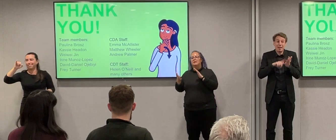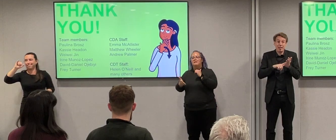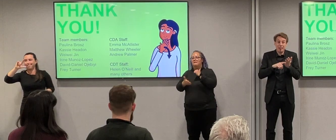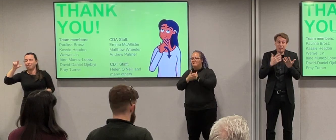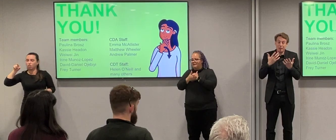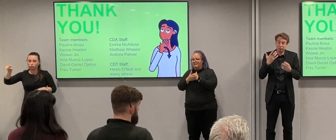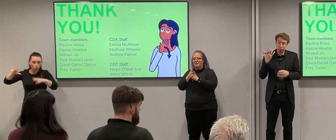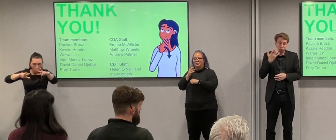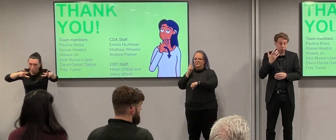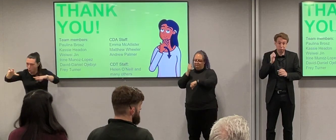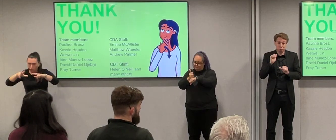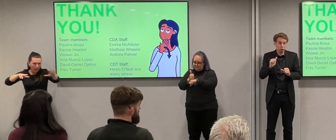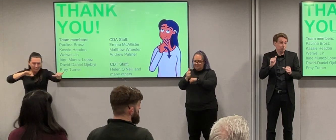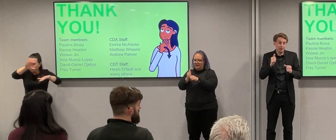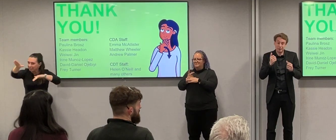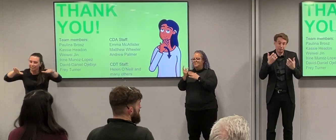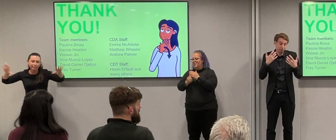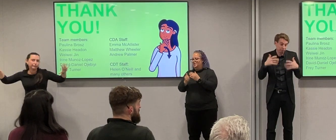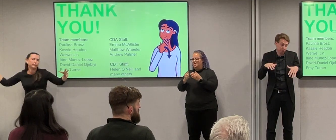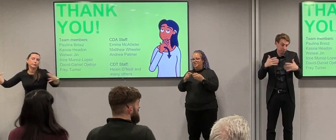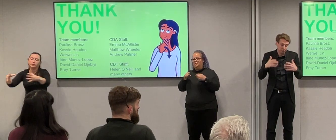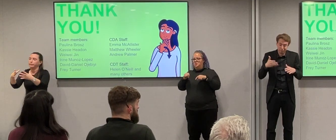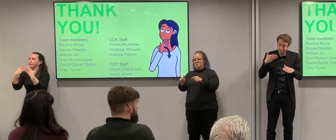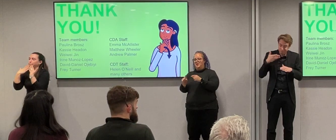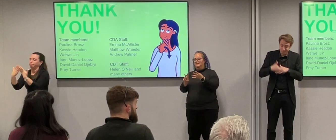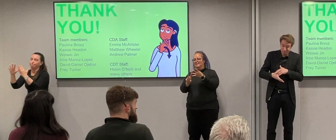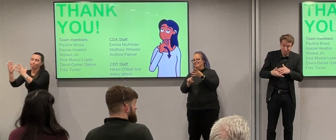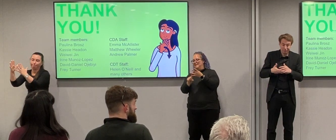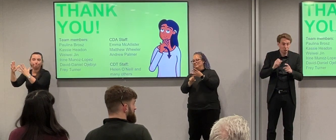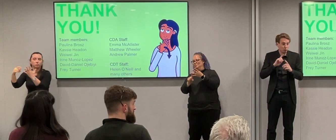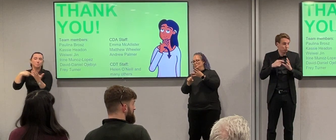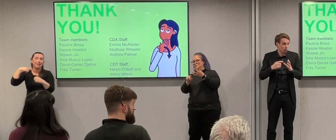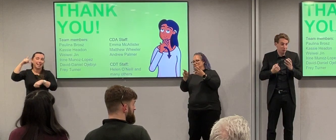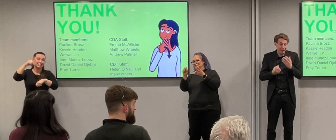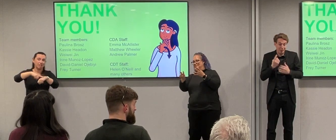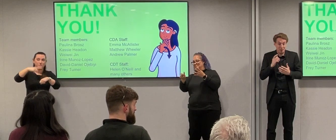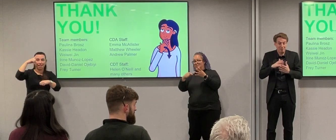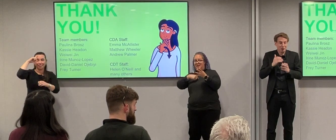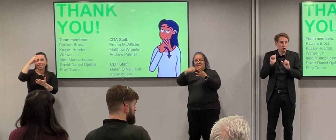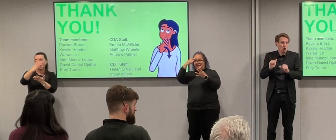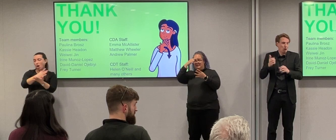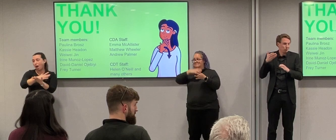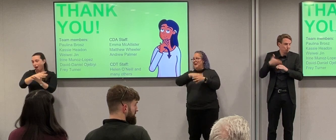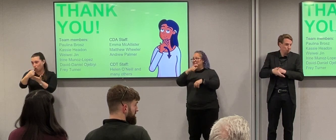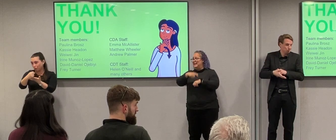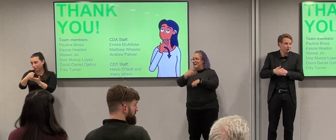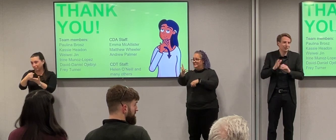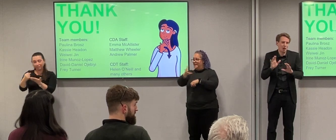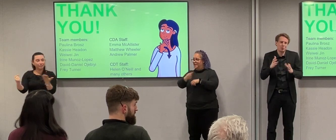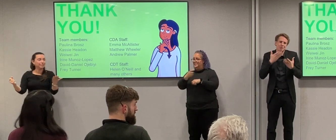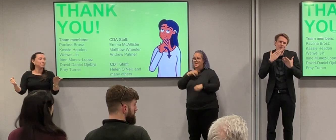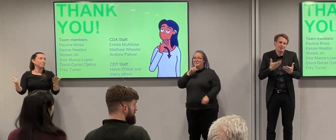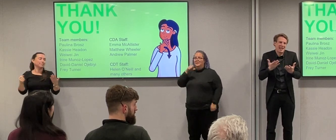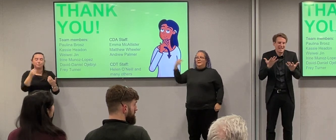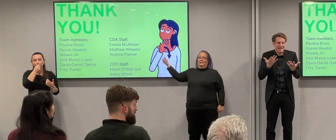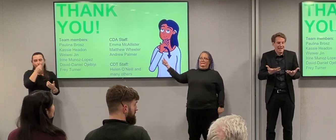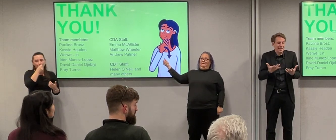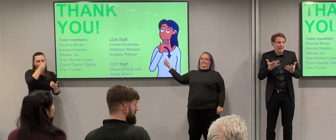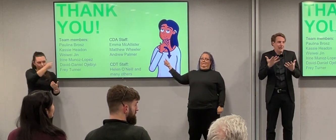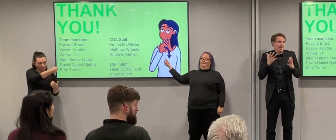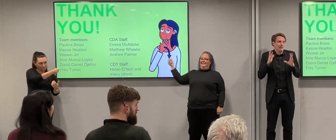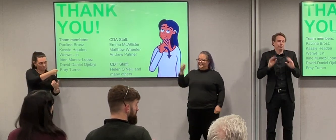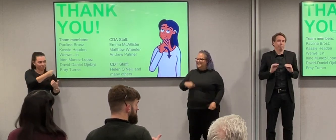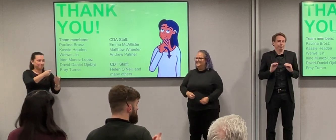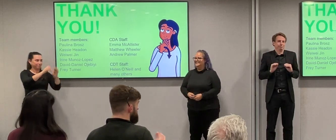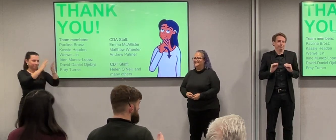November. And yeah, I think I've exhausted my time on the stage, so I will hand over the microphone.